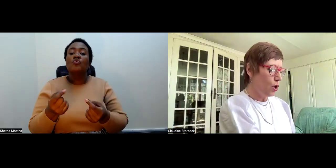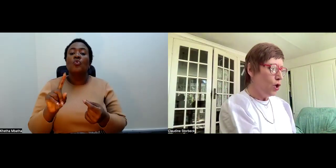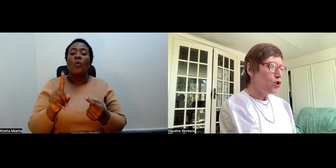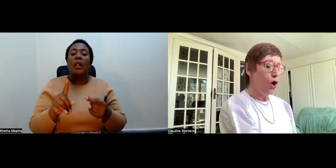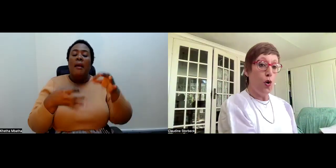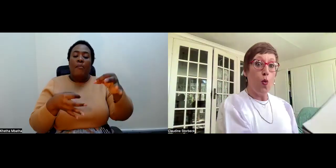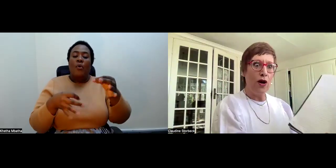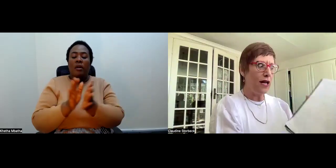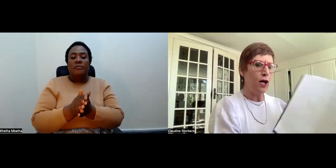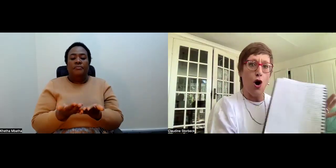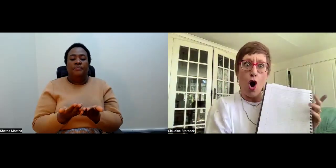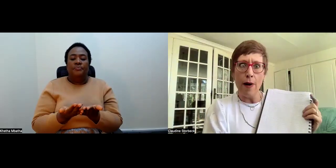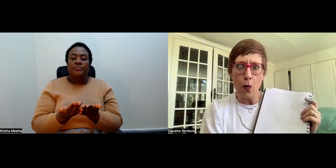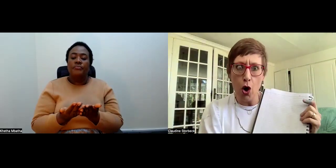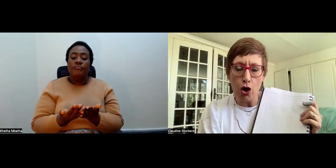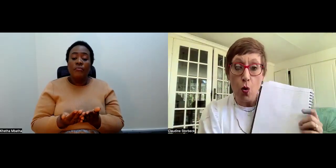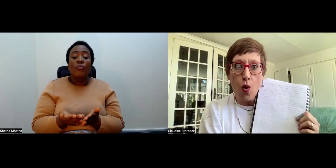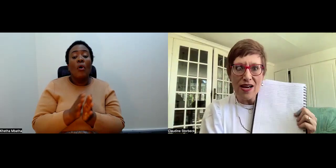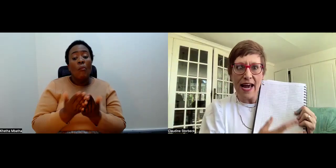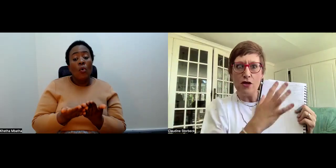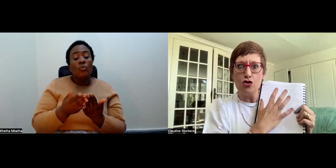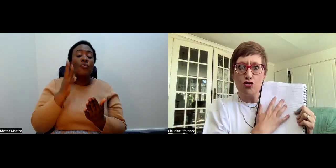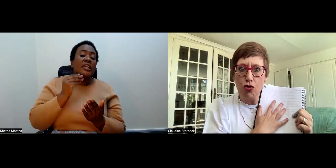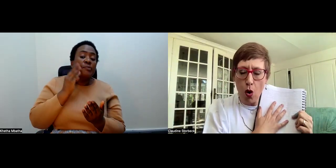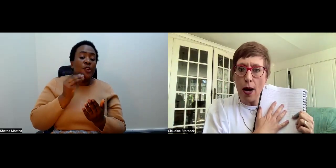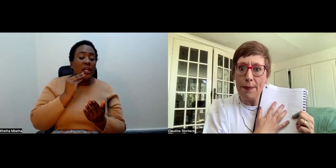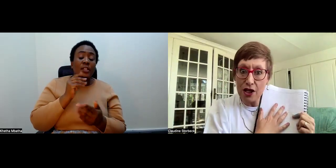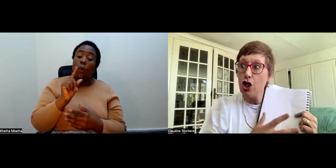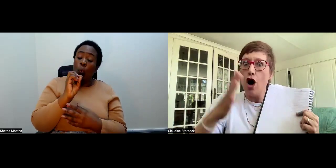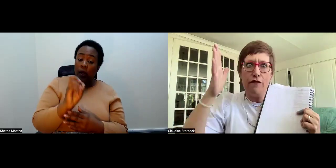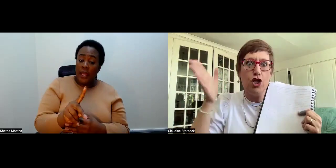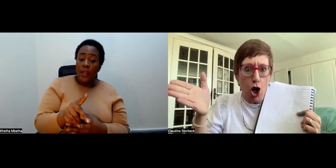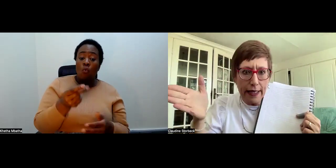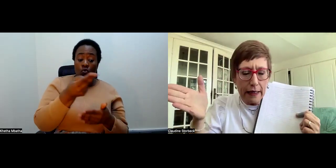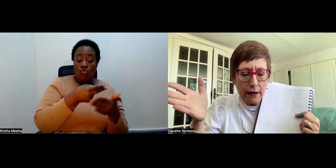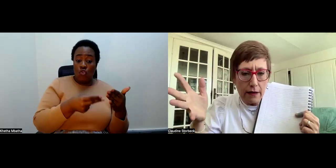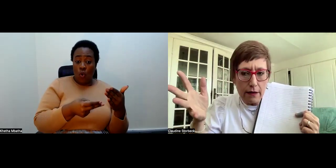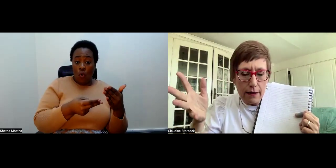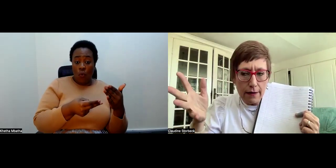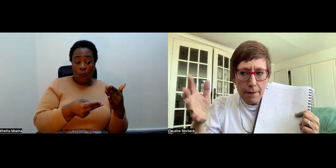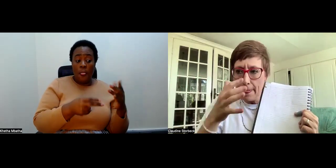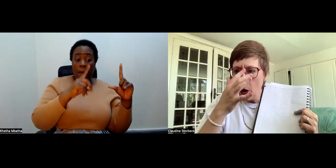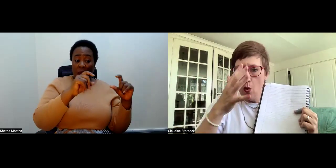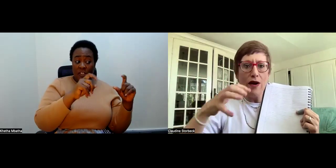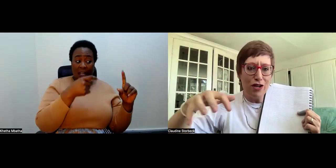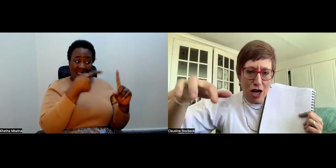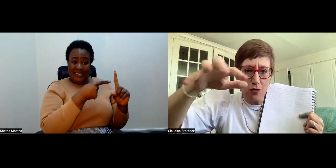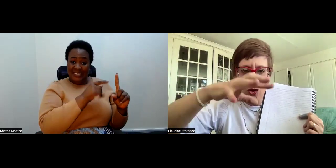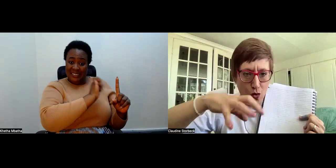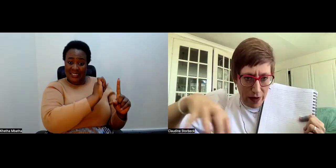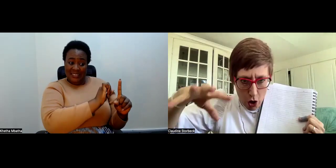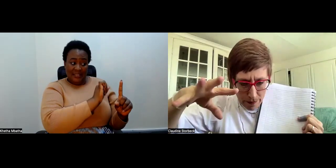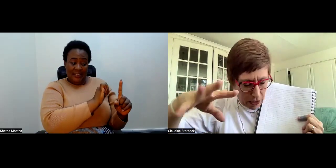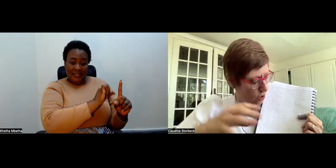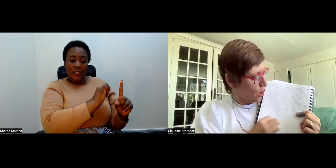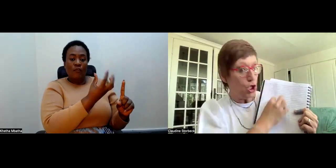book. So we're going to go, oh my word, we're going to draw a picture of Johnny. Or every child will